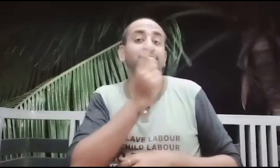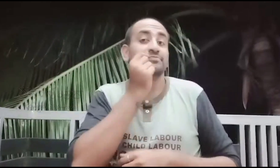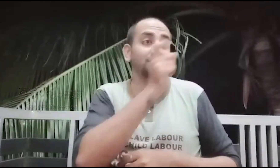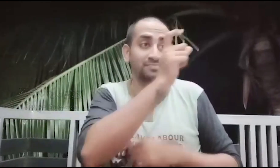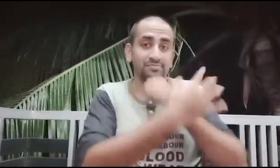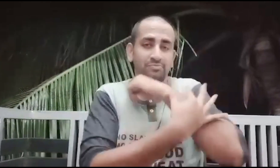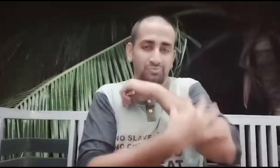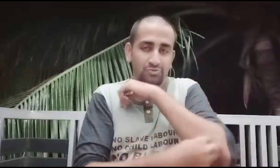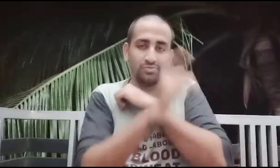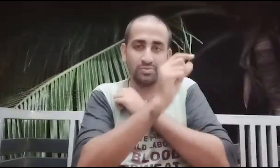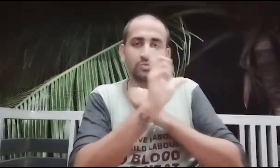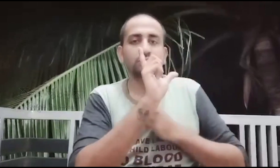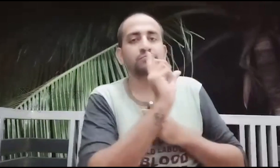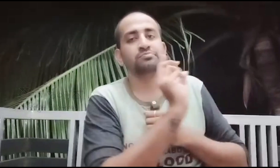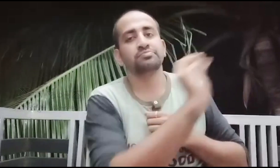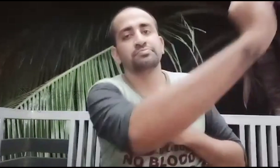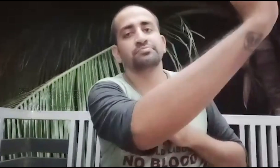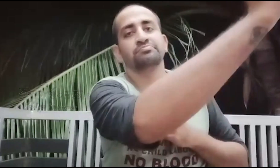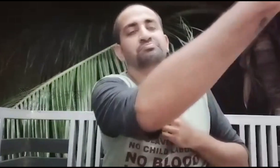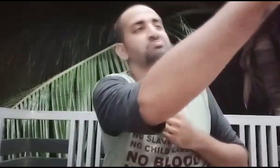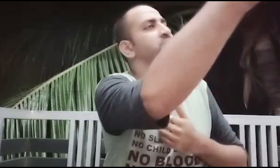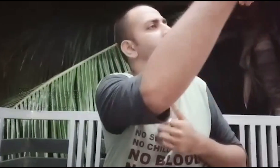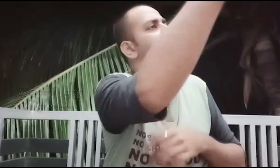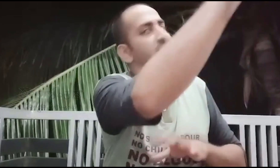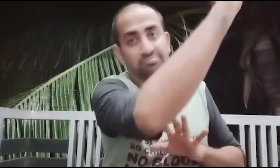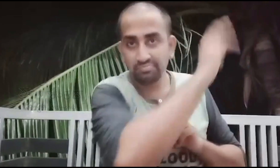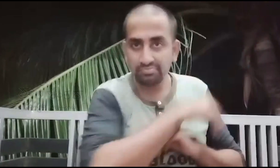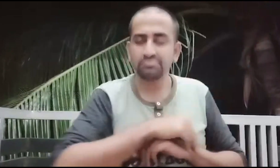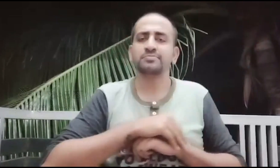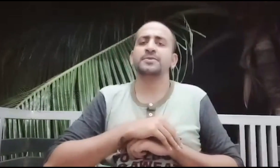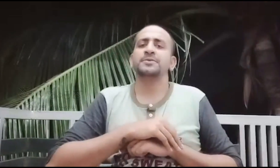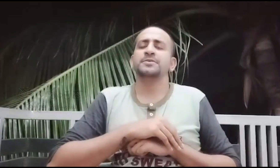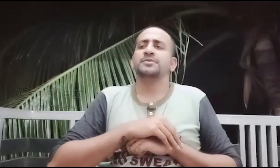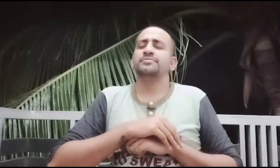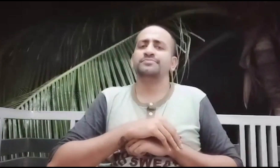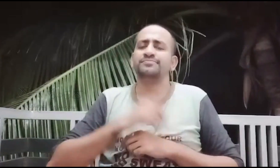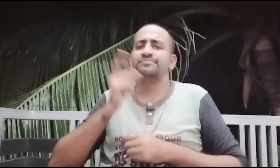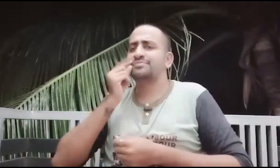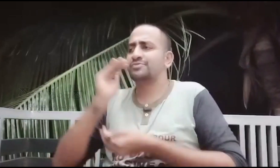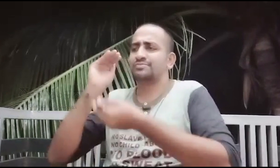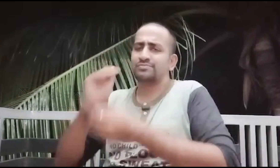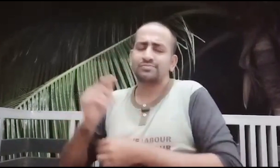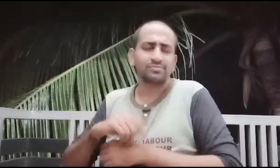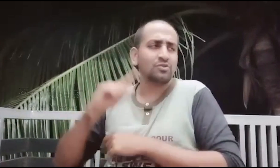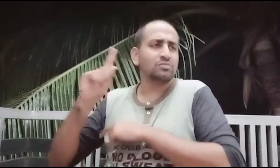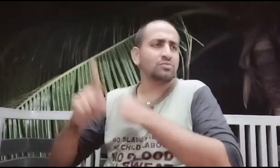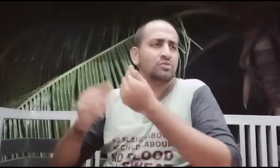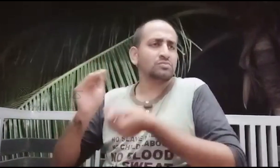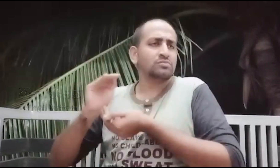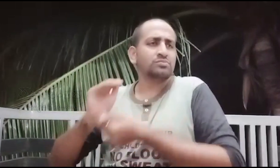in the basket, and the poor man walked away after the rain had stopped. This man